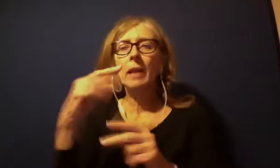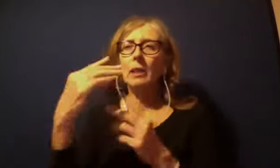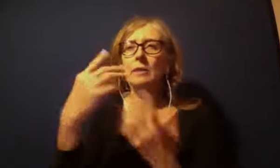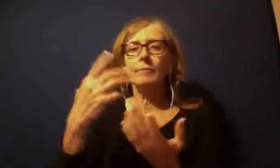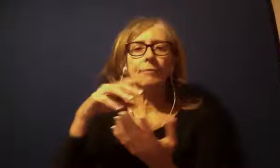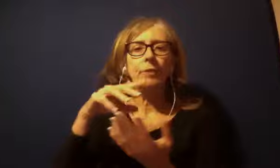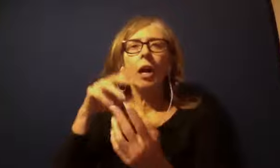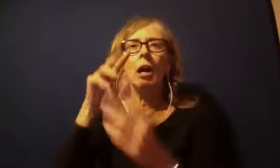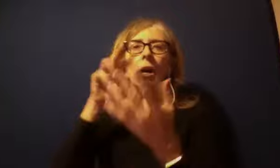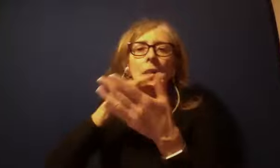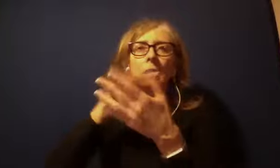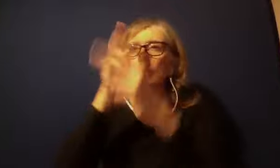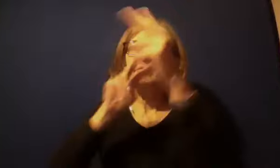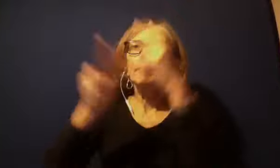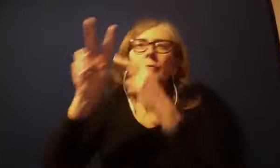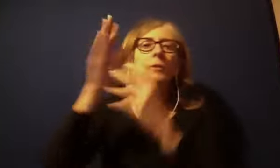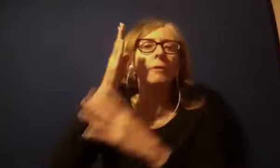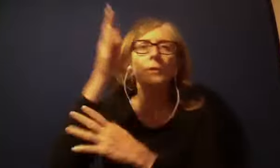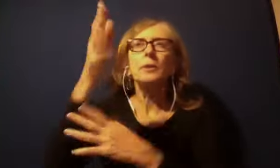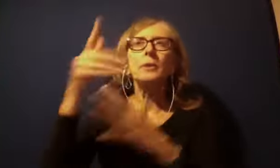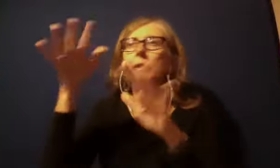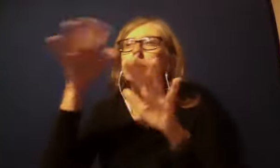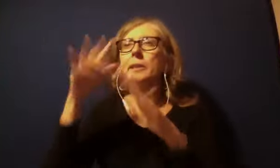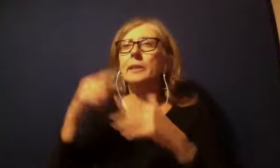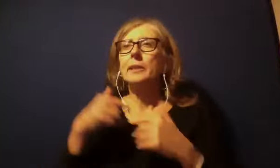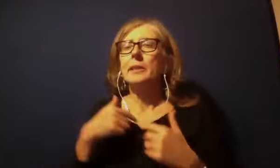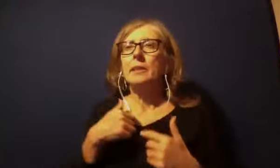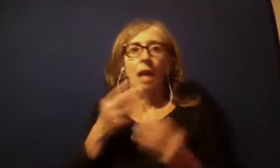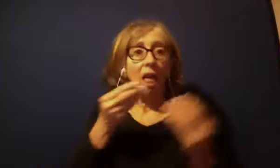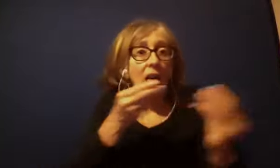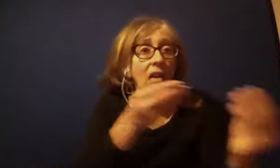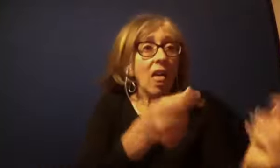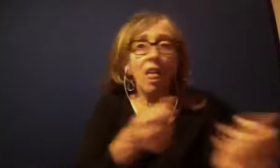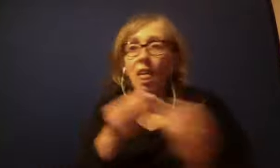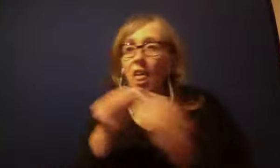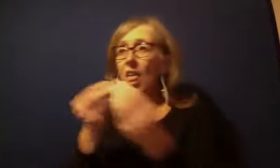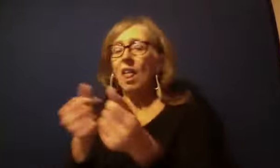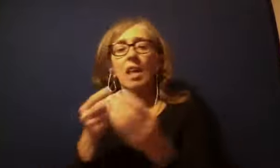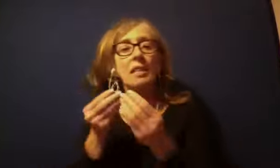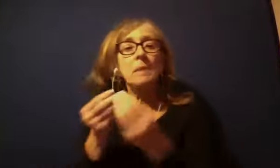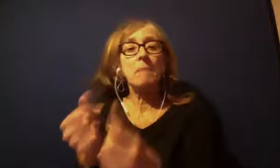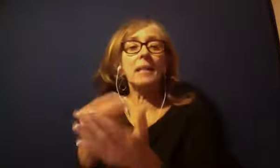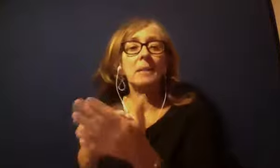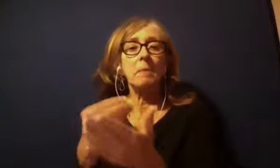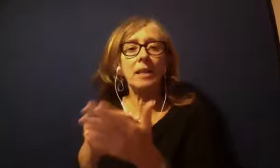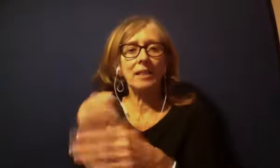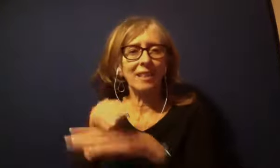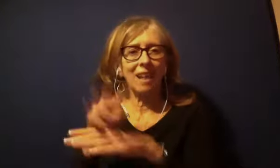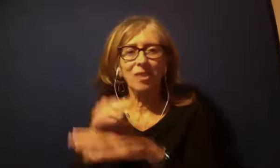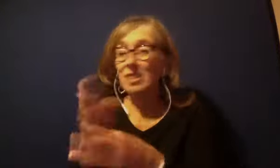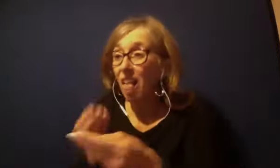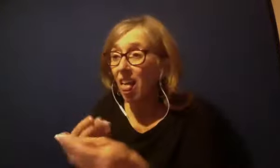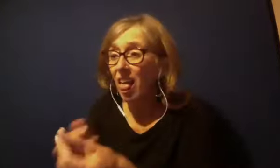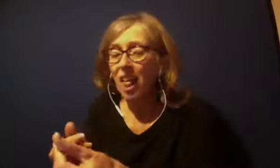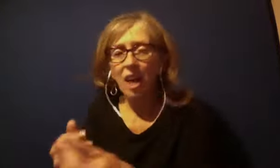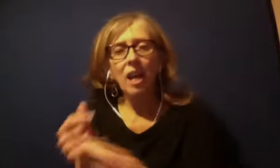Was really desperately trying anything I possibly could, and also spending a lot of money on counselling, which was the bridge that I needed at that stage. By the